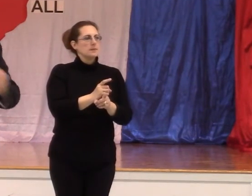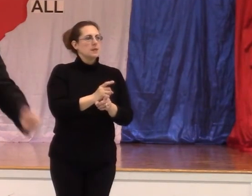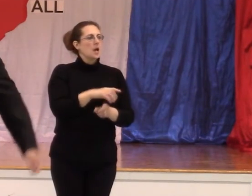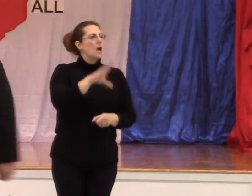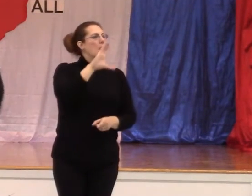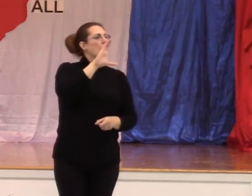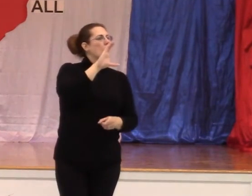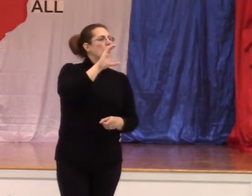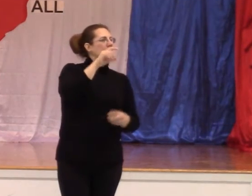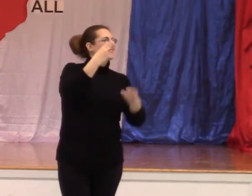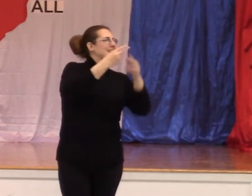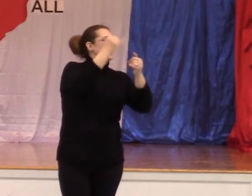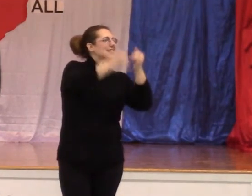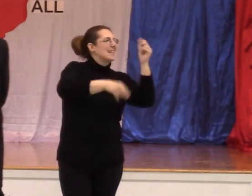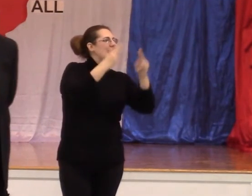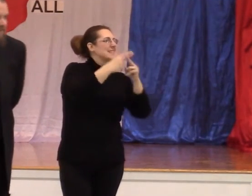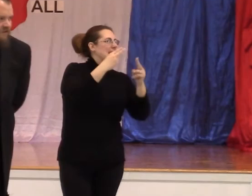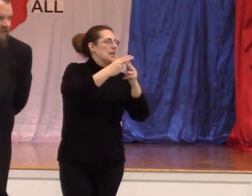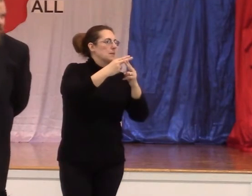with Luther.